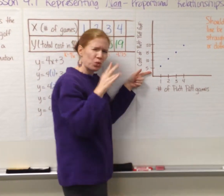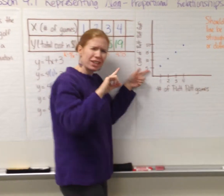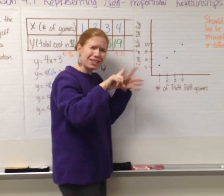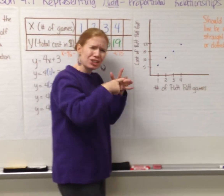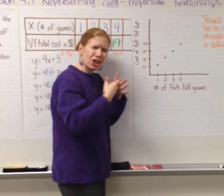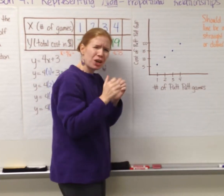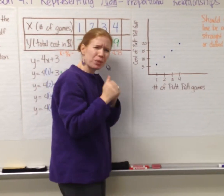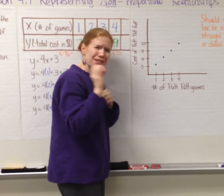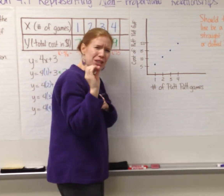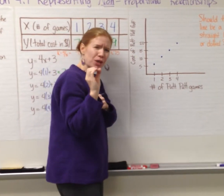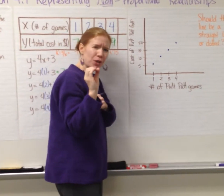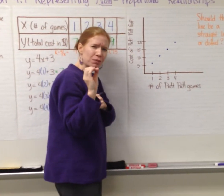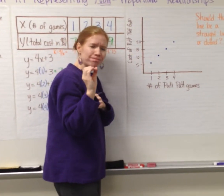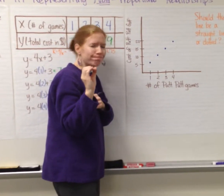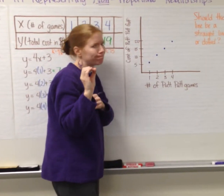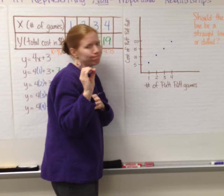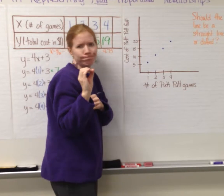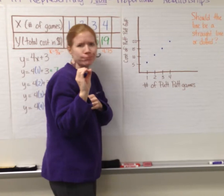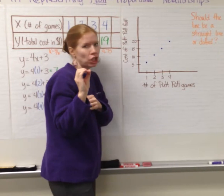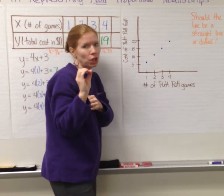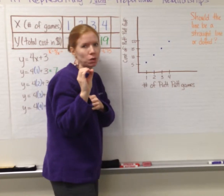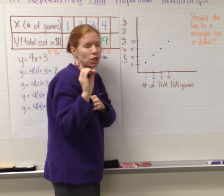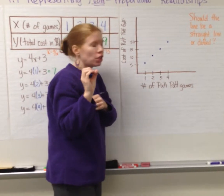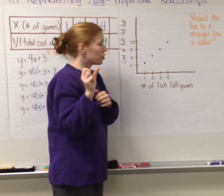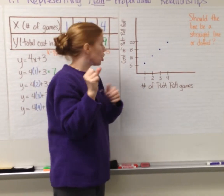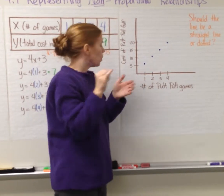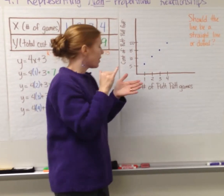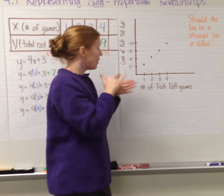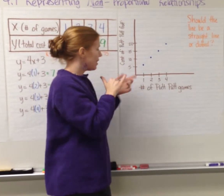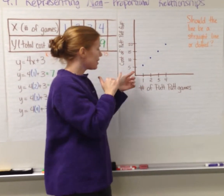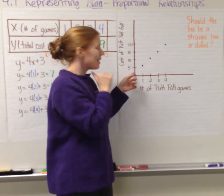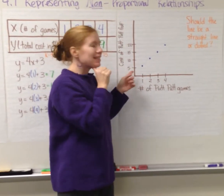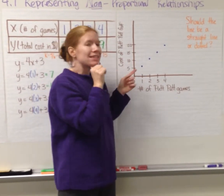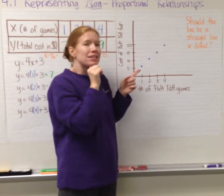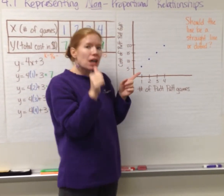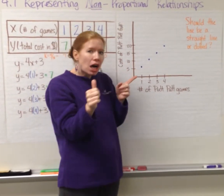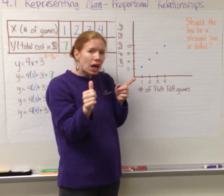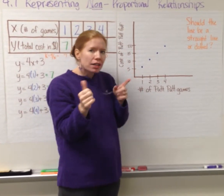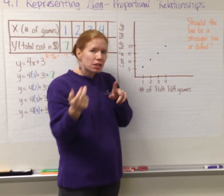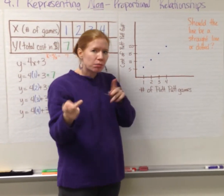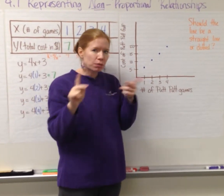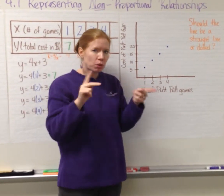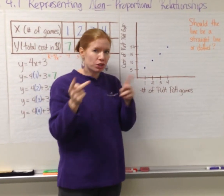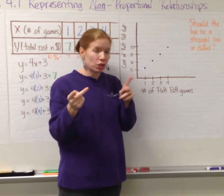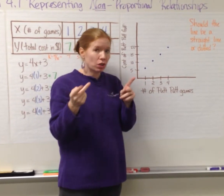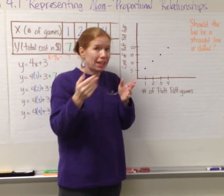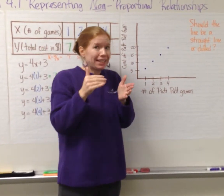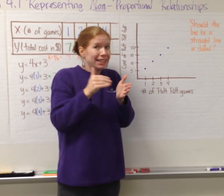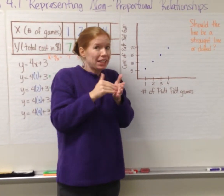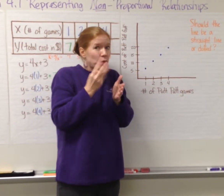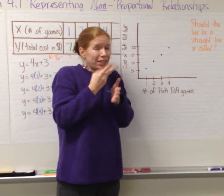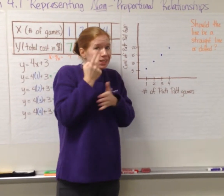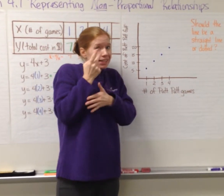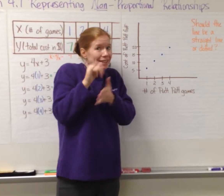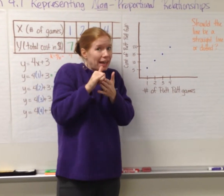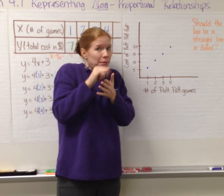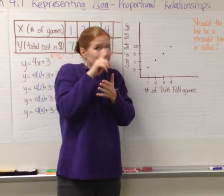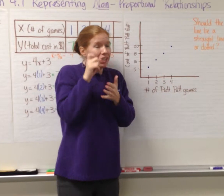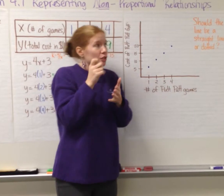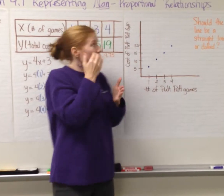Would it start with 0? No. So this is not proportional. Again, we can see that because we